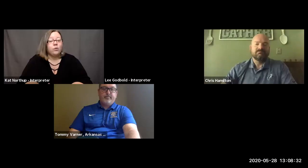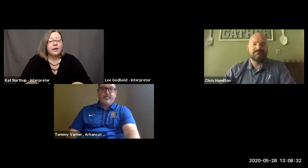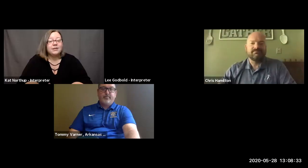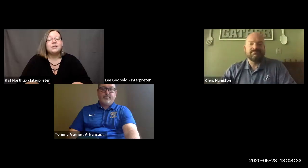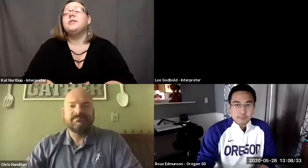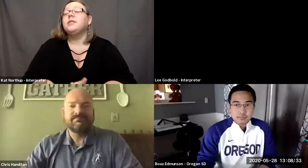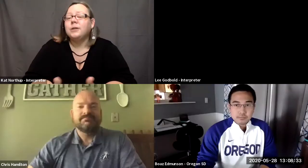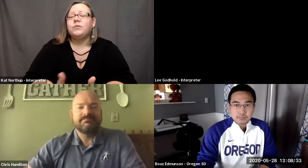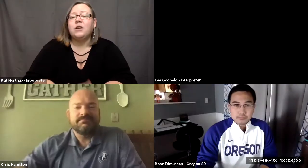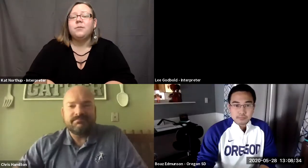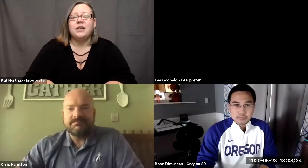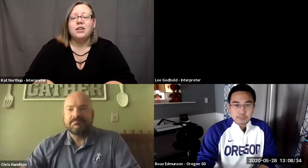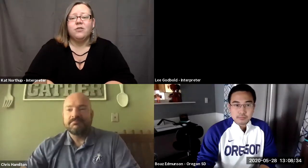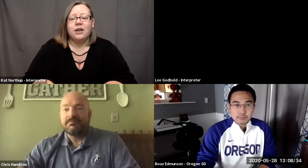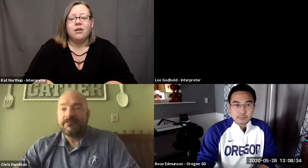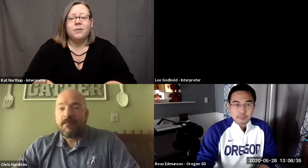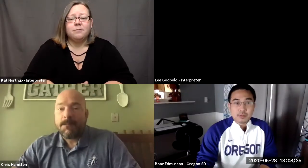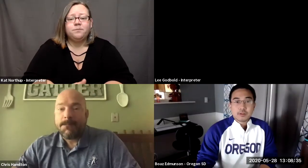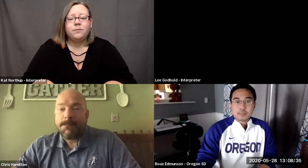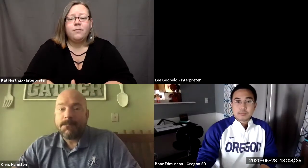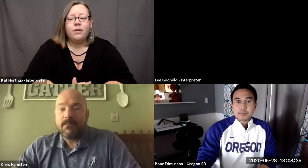weeks. Tommy, thank you for that comment.